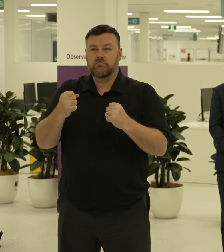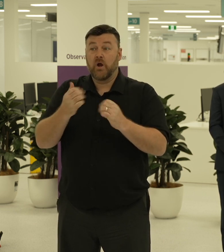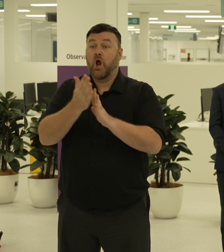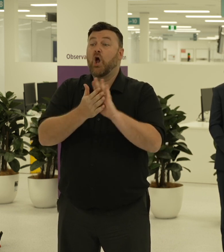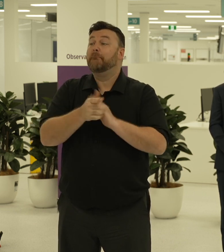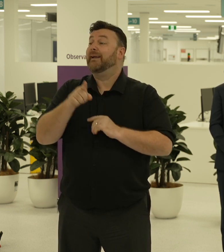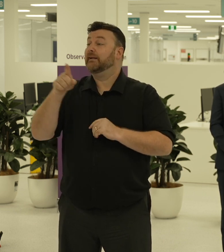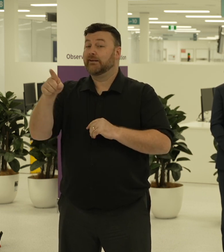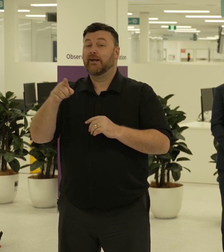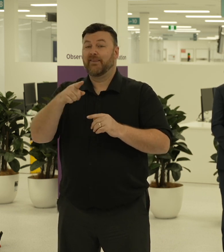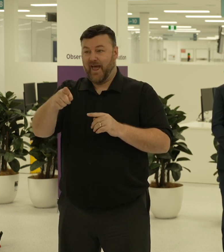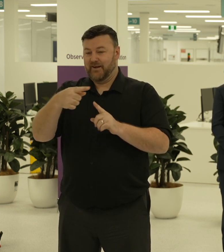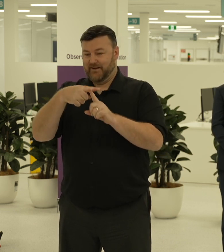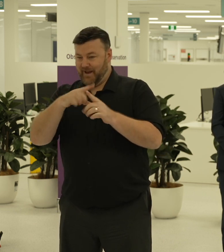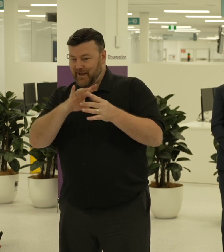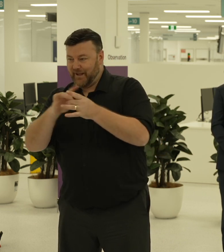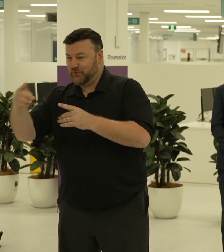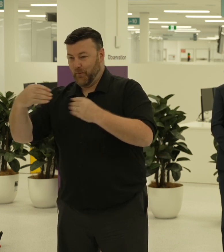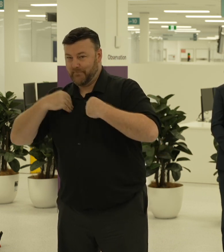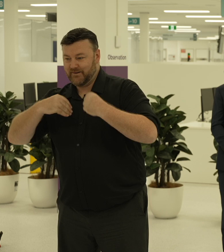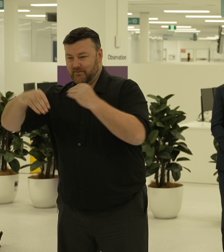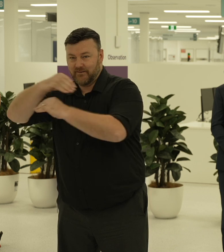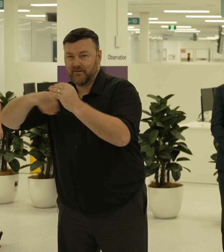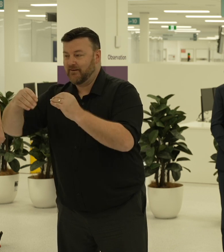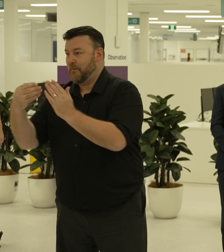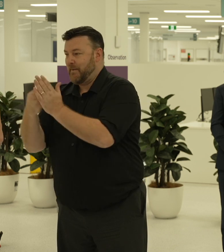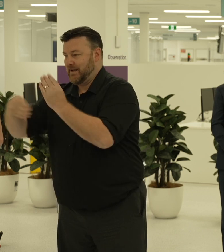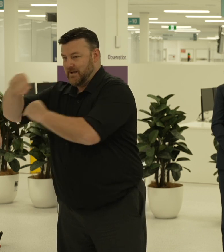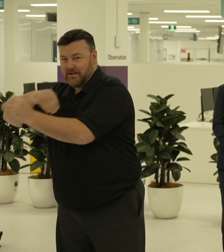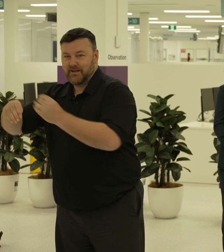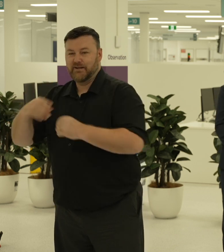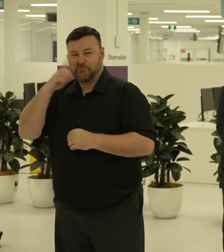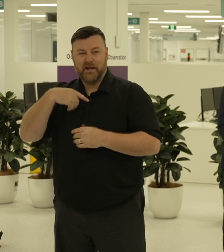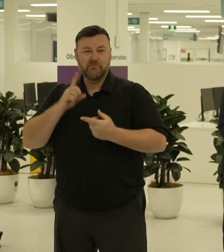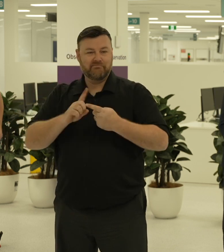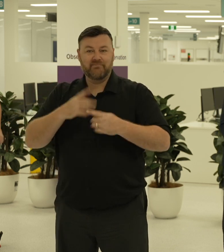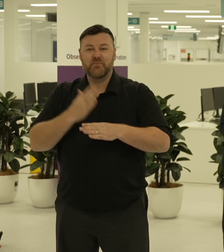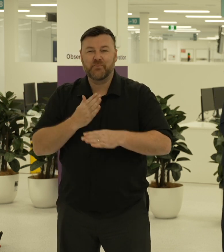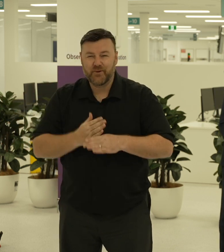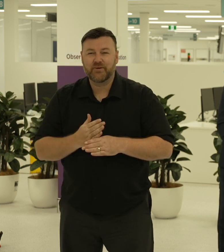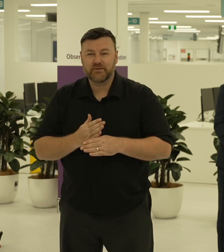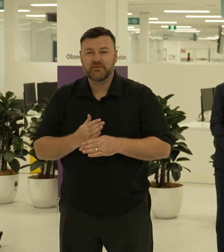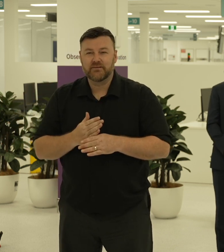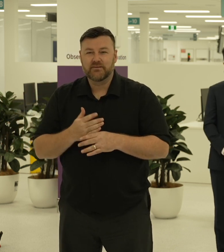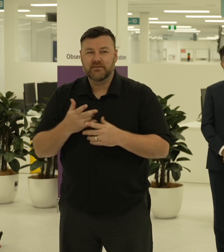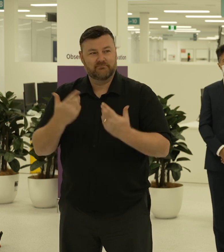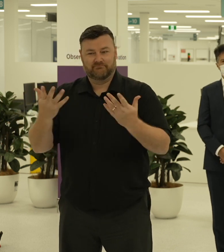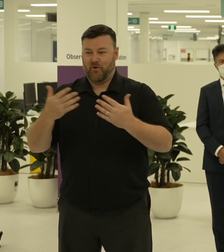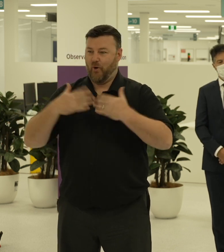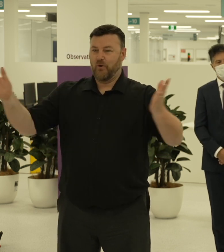strong economic position, and that's important because it keeps people in work, it keeps businesses open, and we get back to the life that we